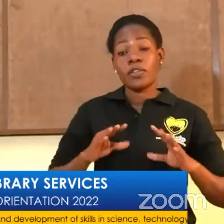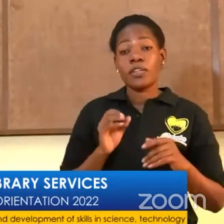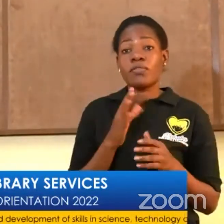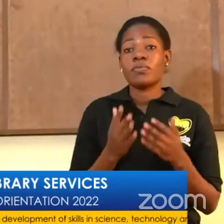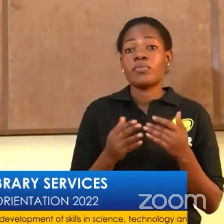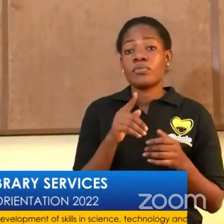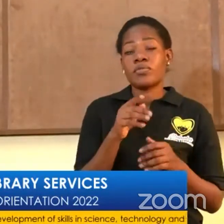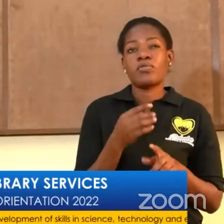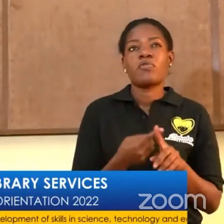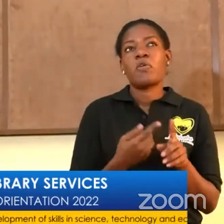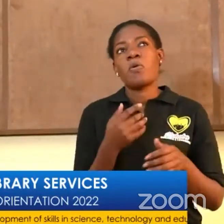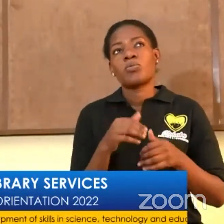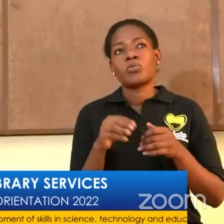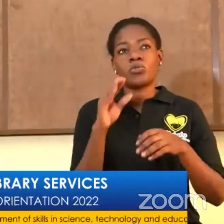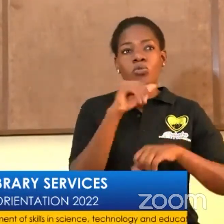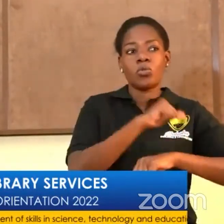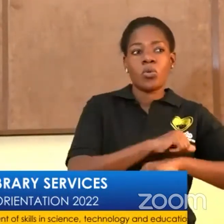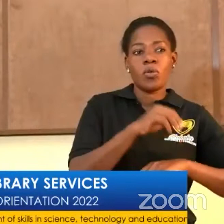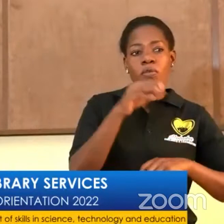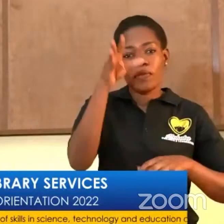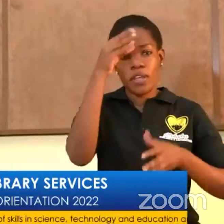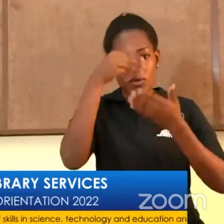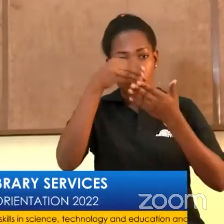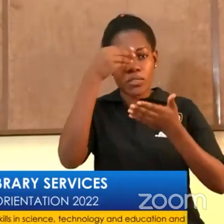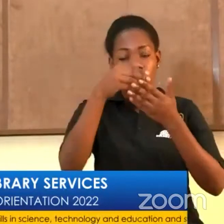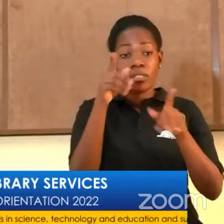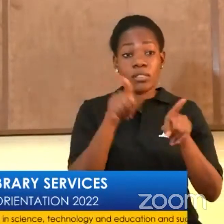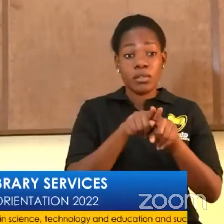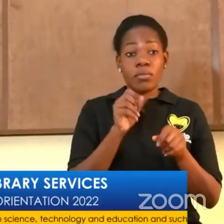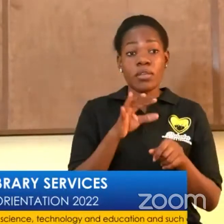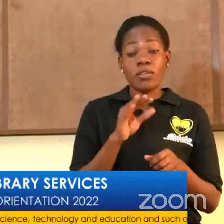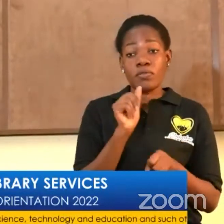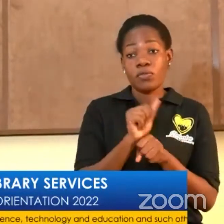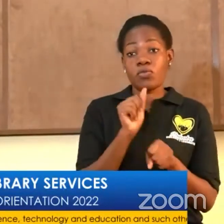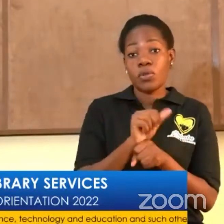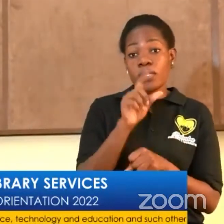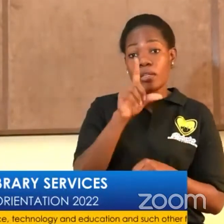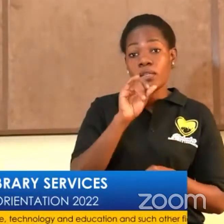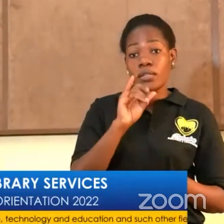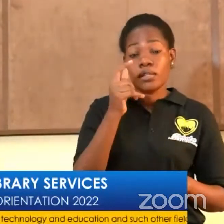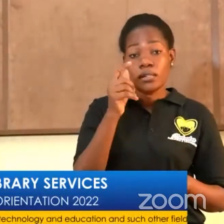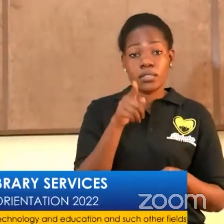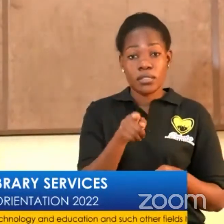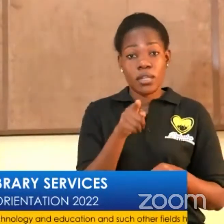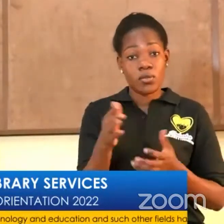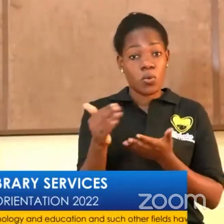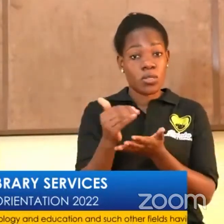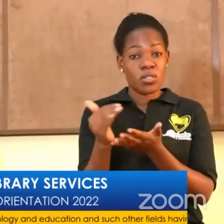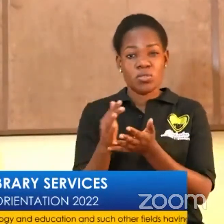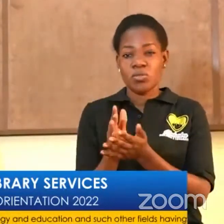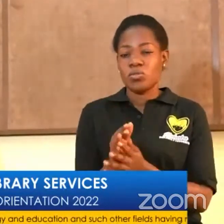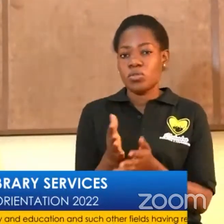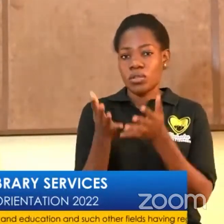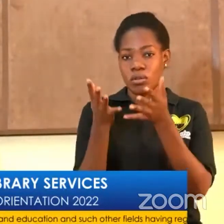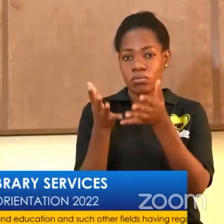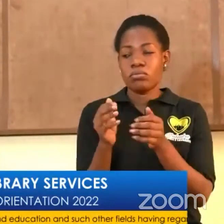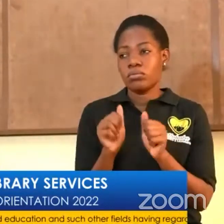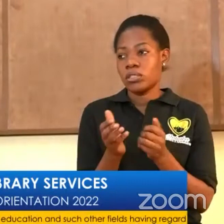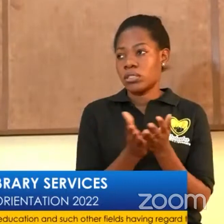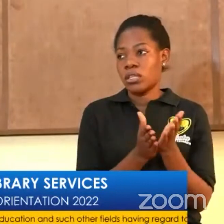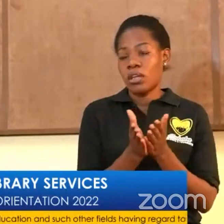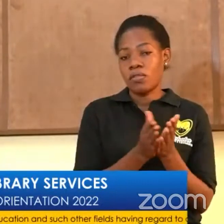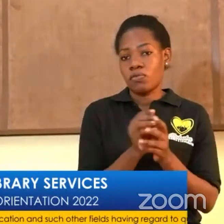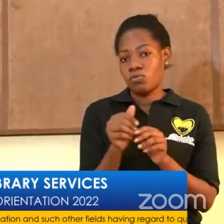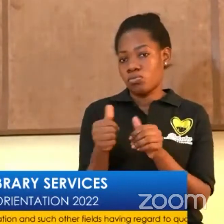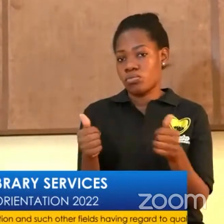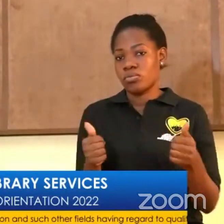from the School of Education, and also if you're doing literature, that collection will serve you well. Then finally, we